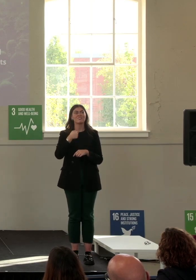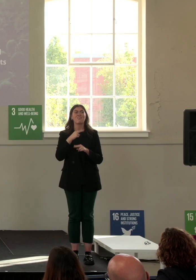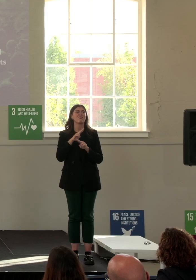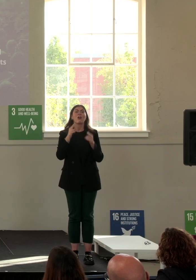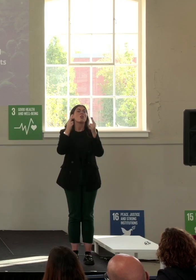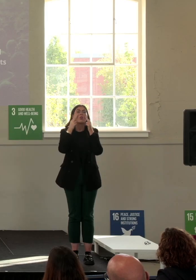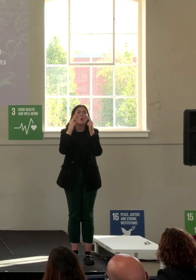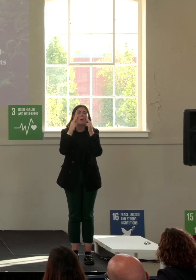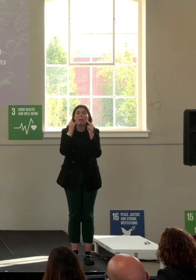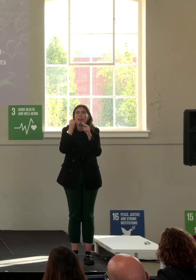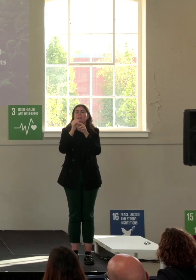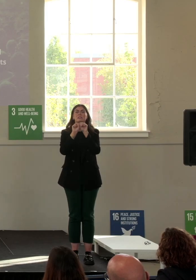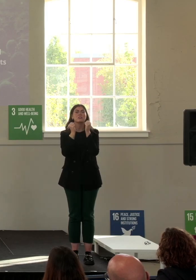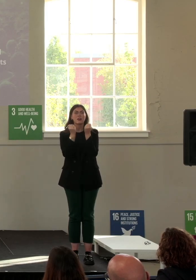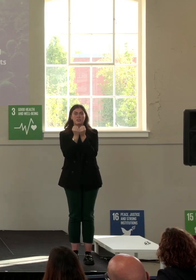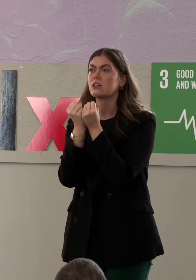in society.